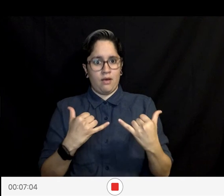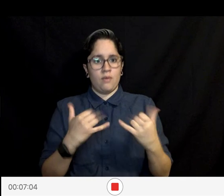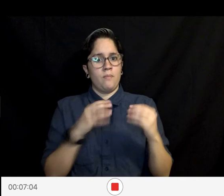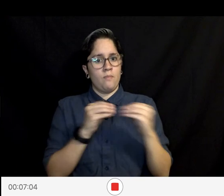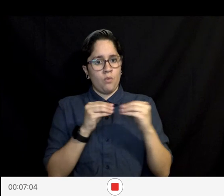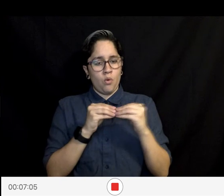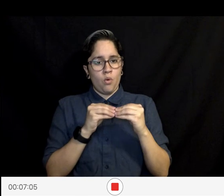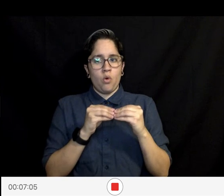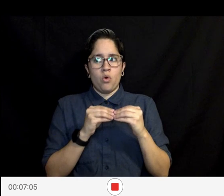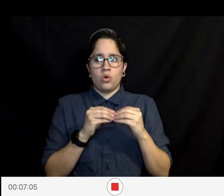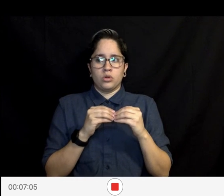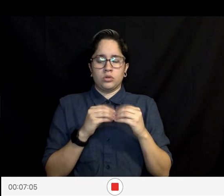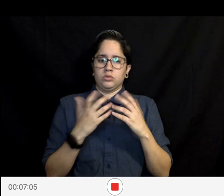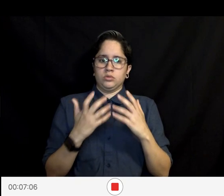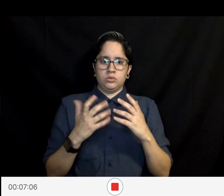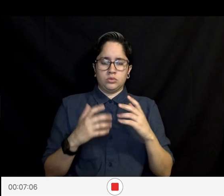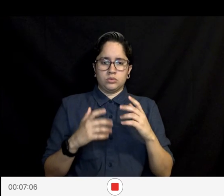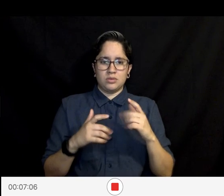into these cuisines.